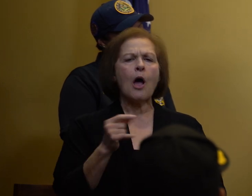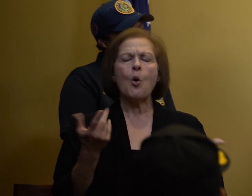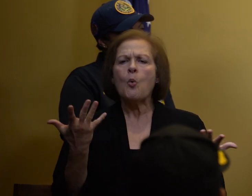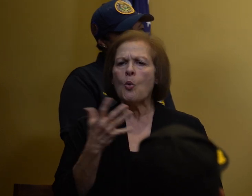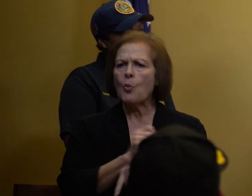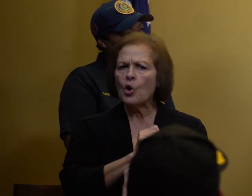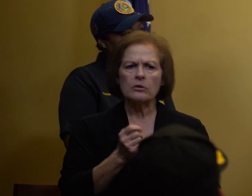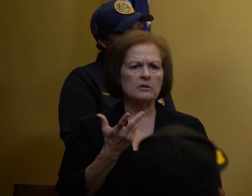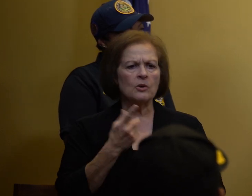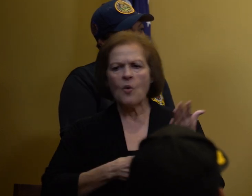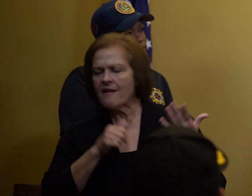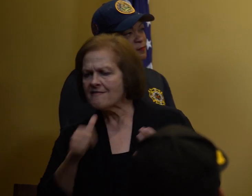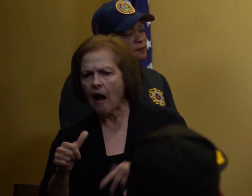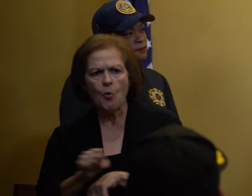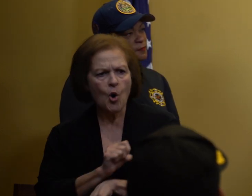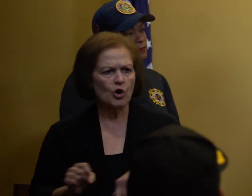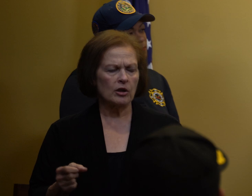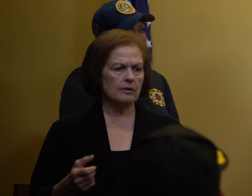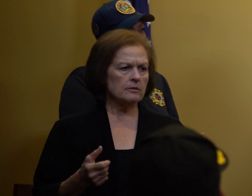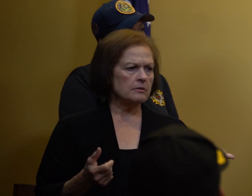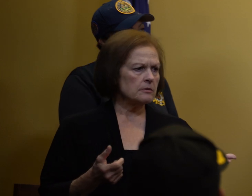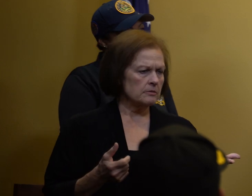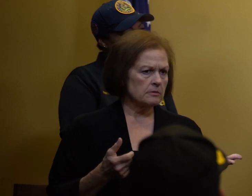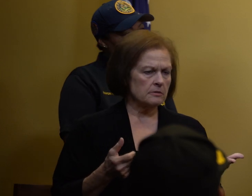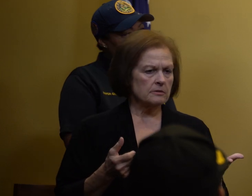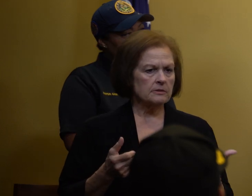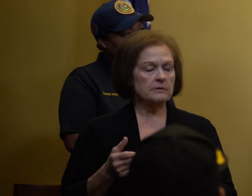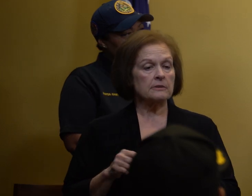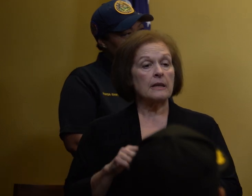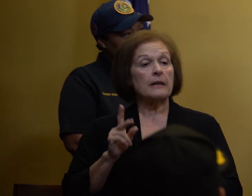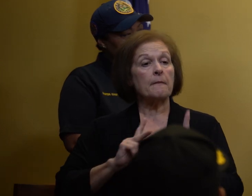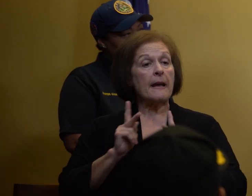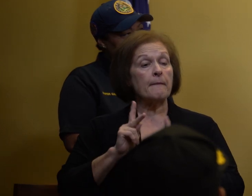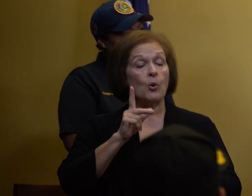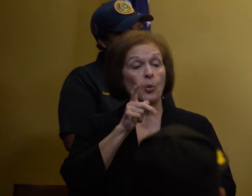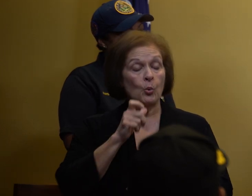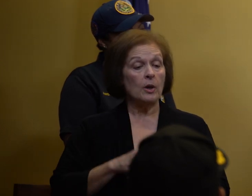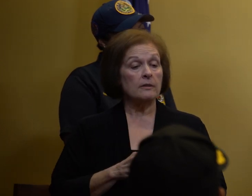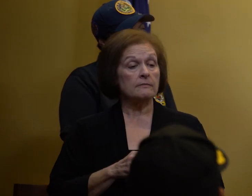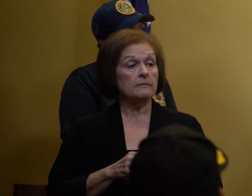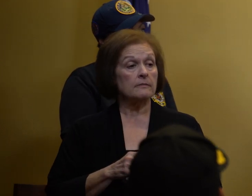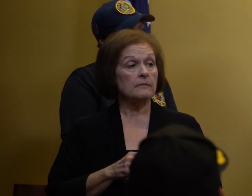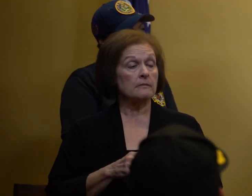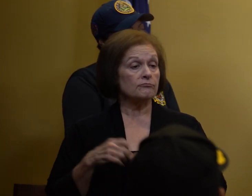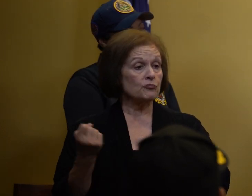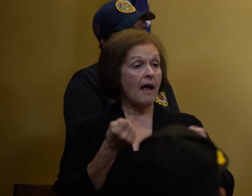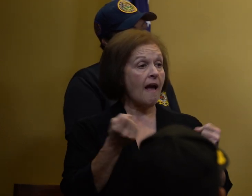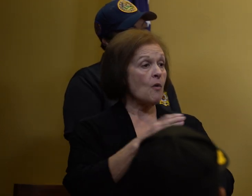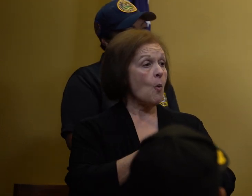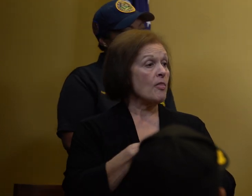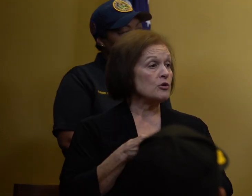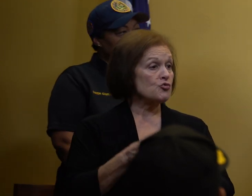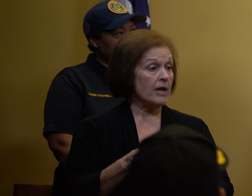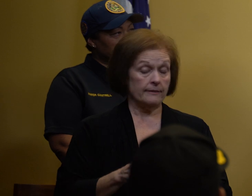for people who don't speak English. And then the other thing is for people who will traverse and drive our streets.